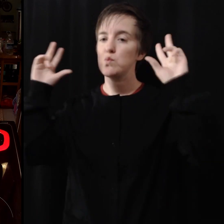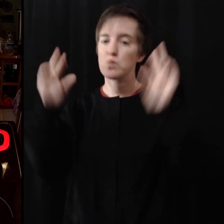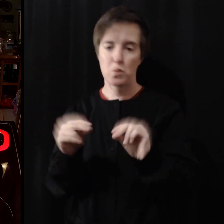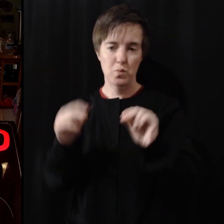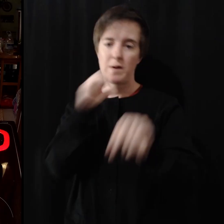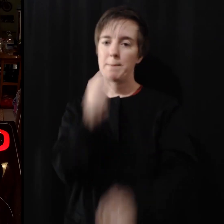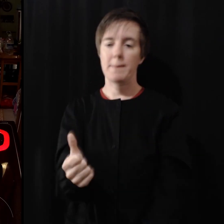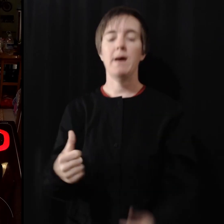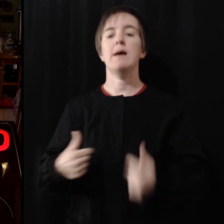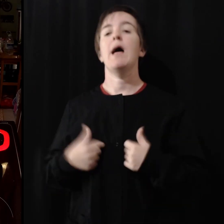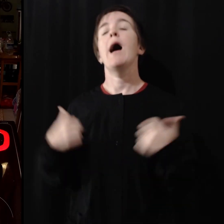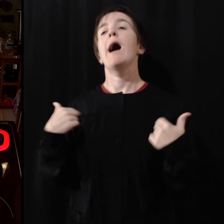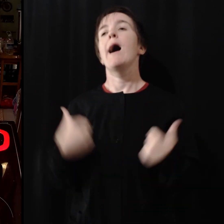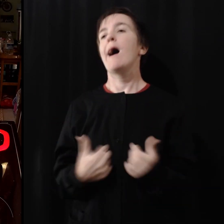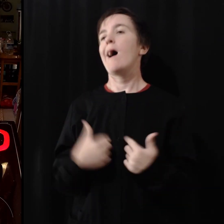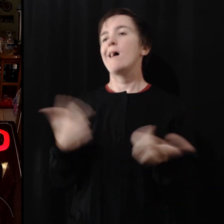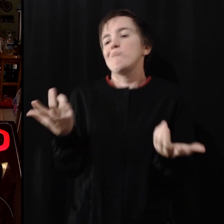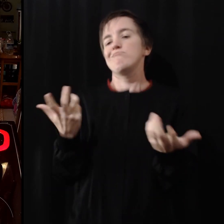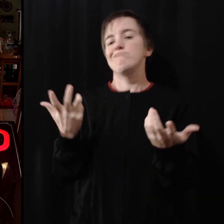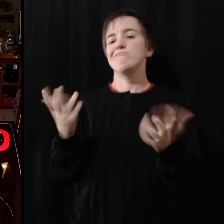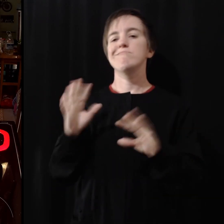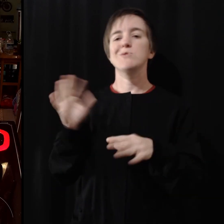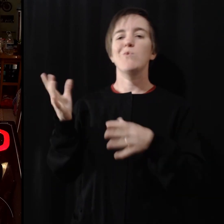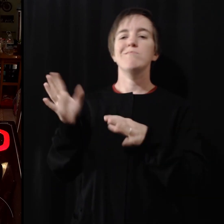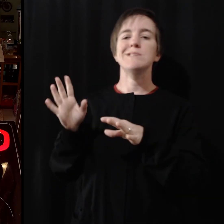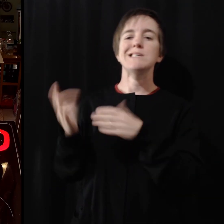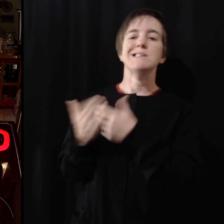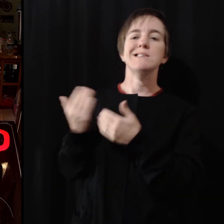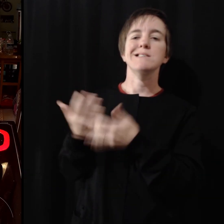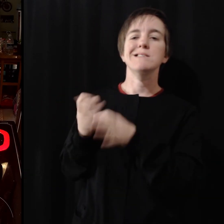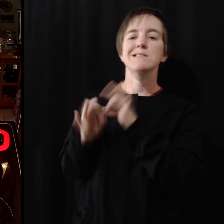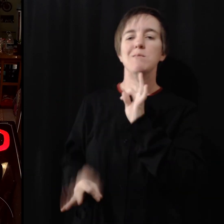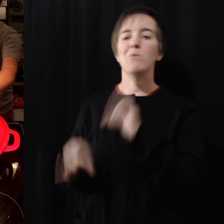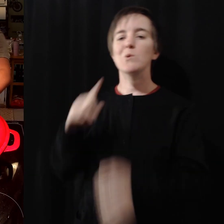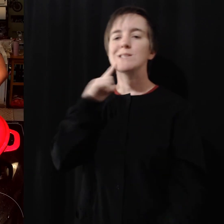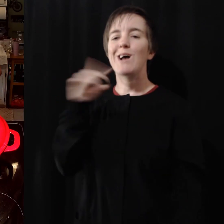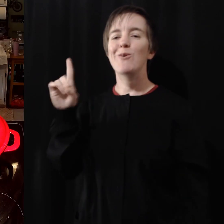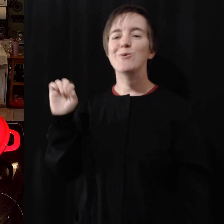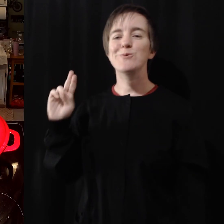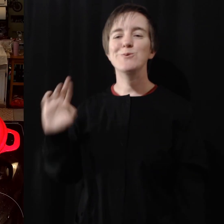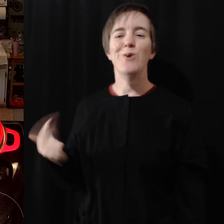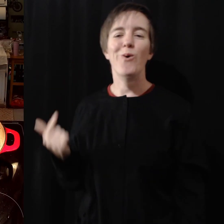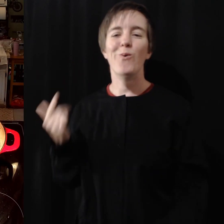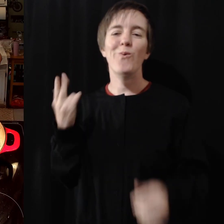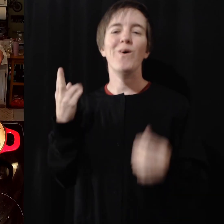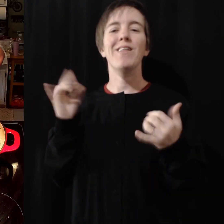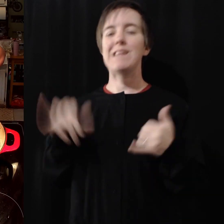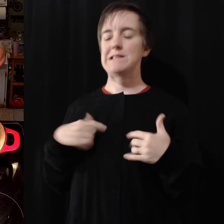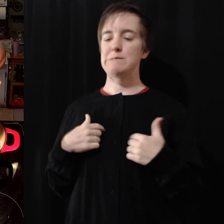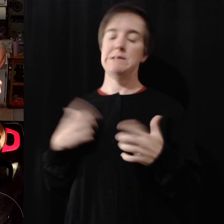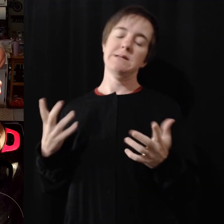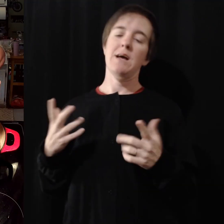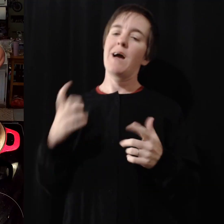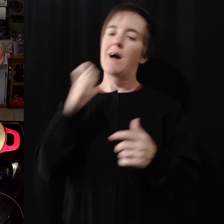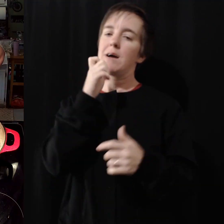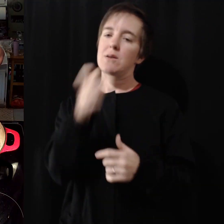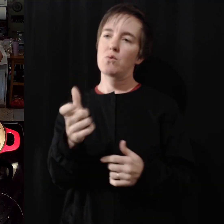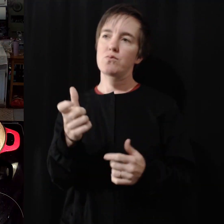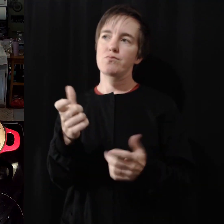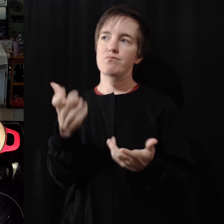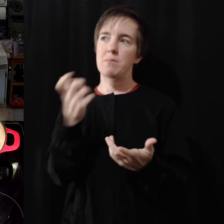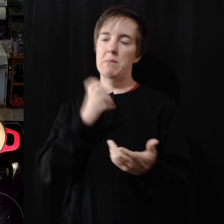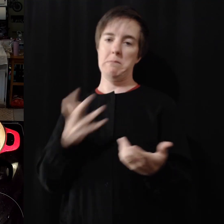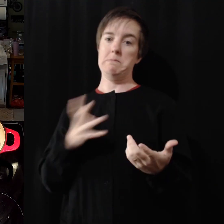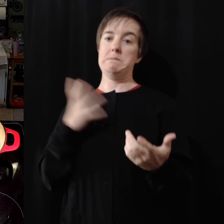professional. I kind of just do low maintenance sourdough, so I don't do anything